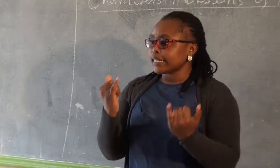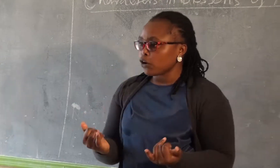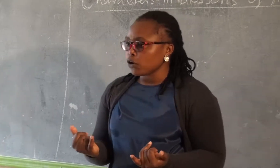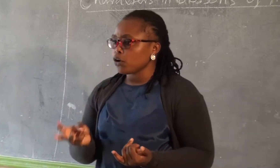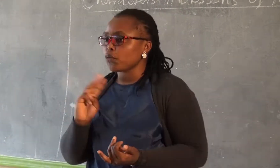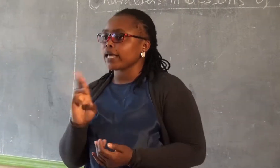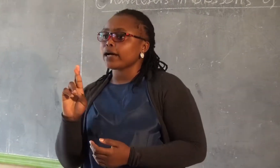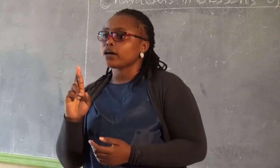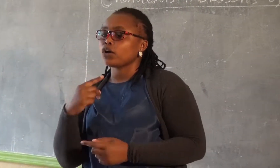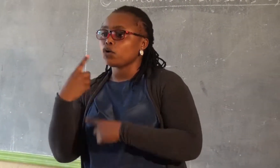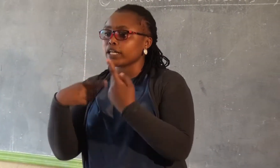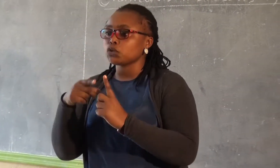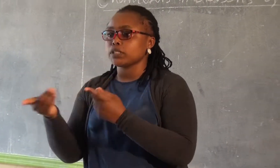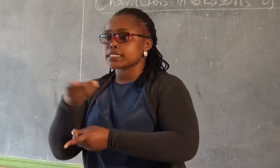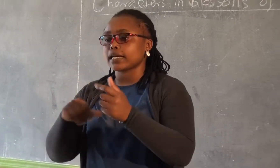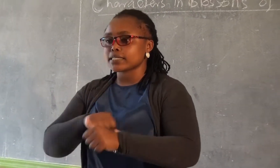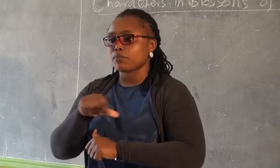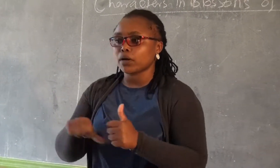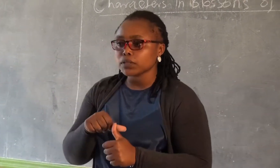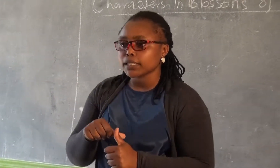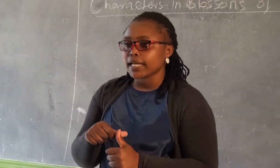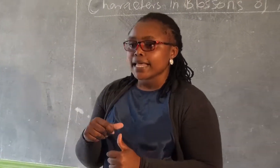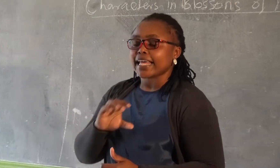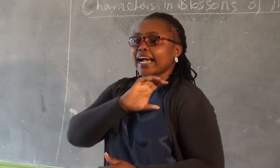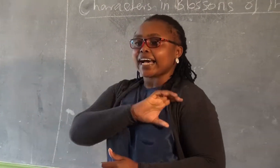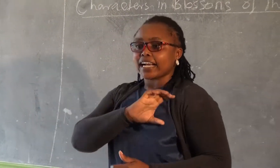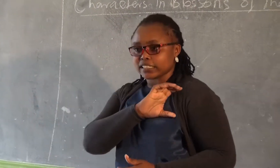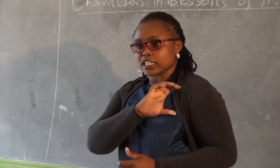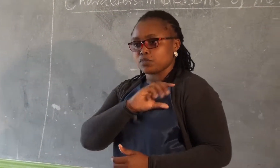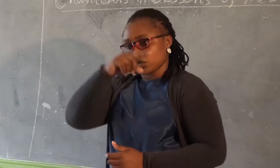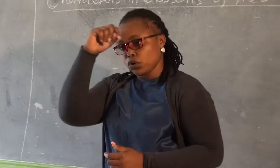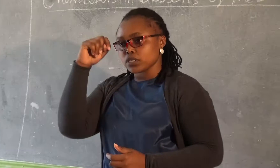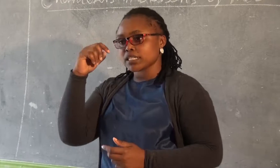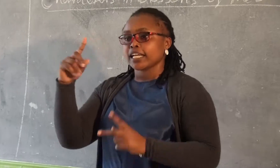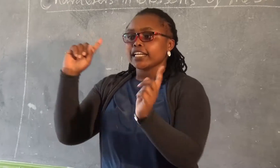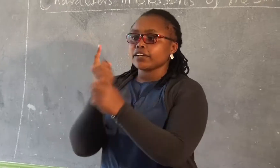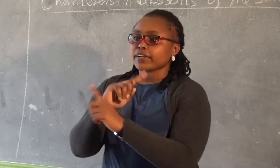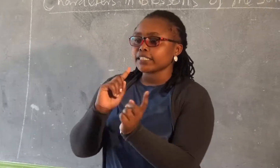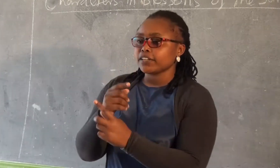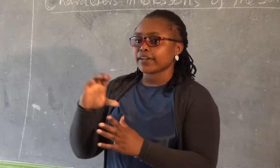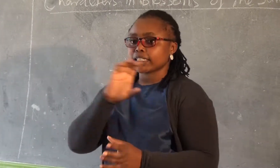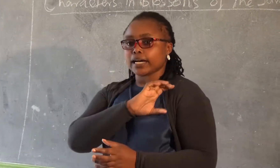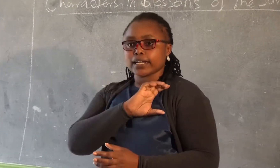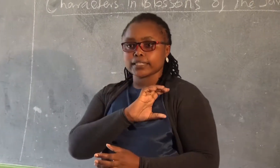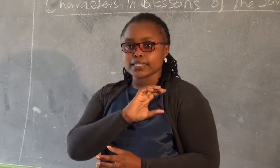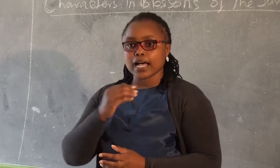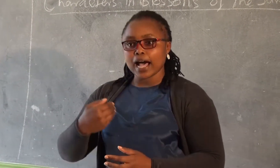now we are going to discuss about the characters, because different characters